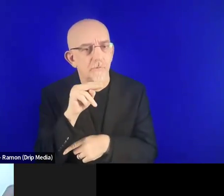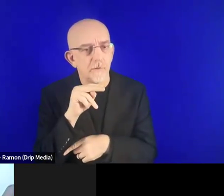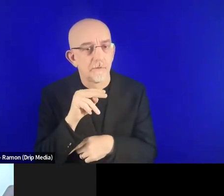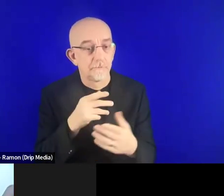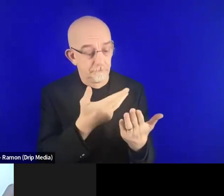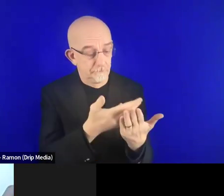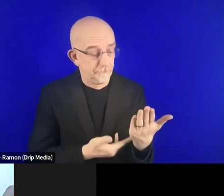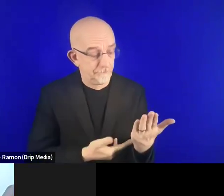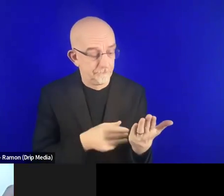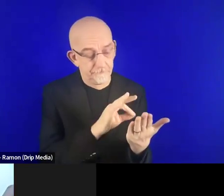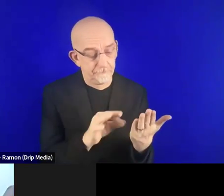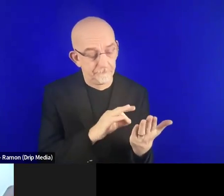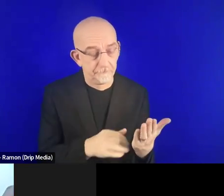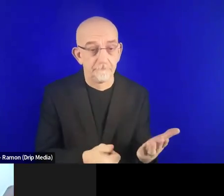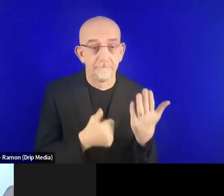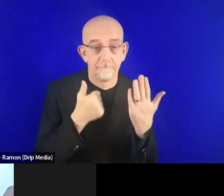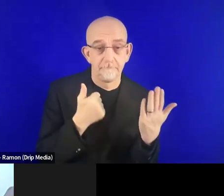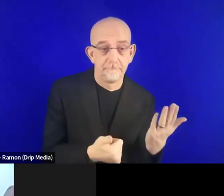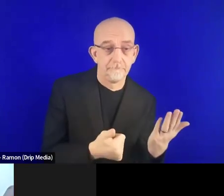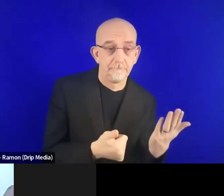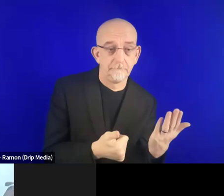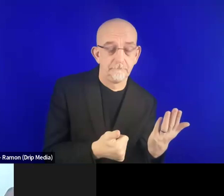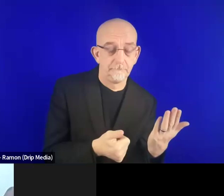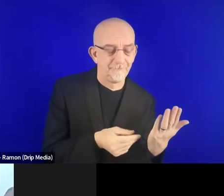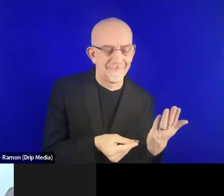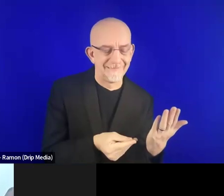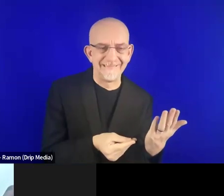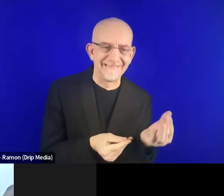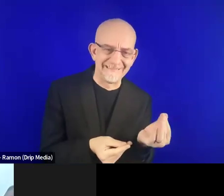climate change, but also linking it to social protection will be